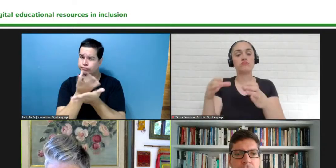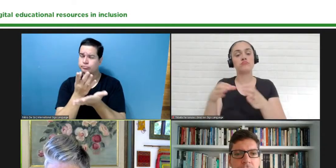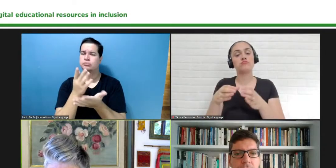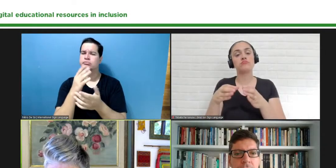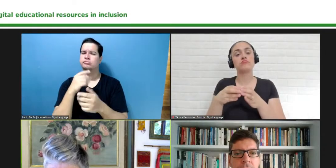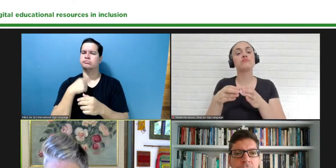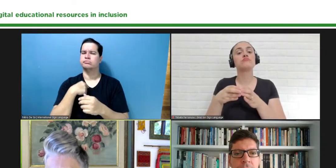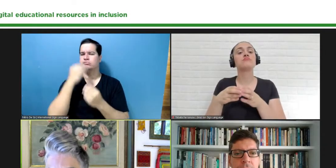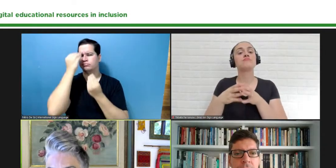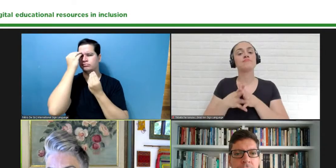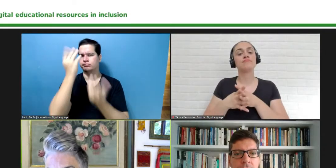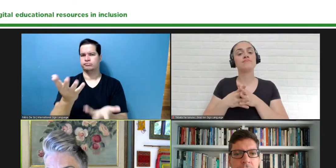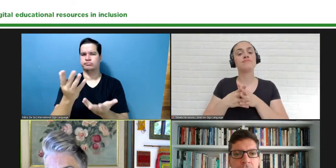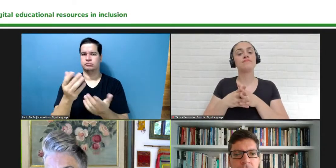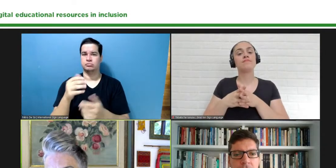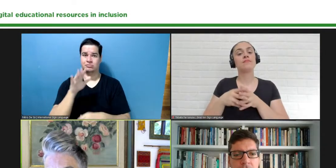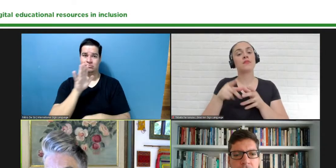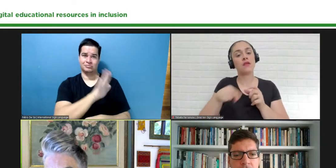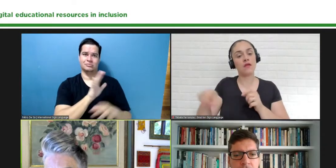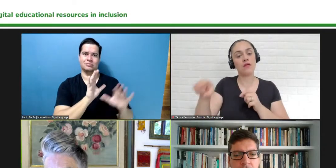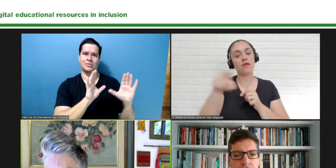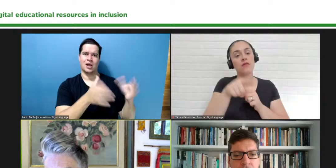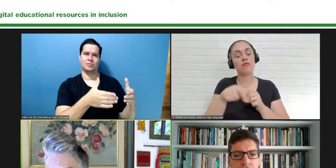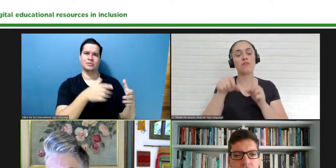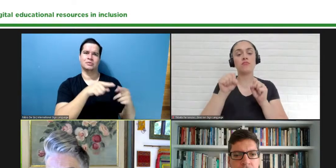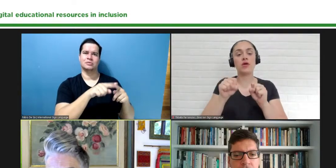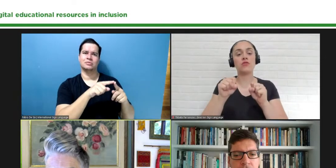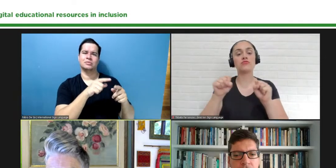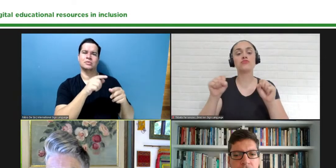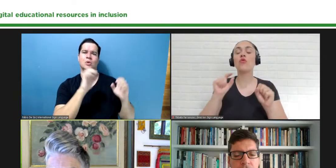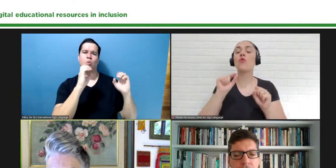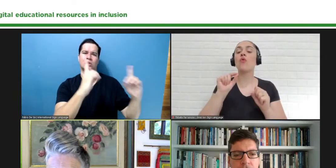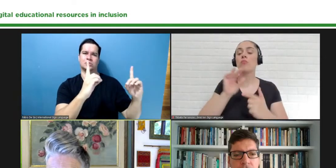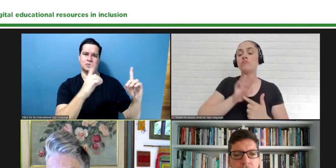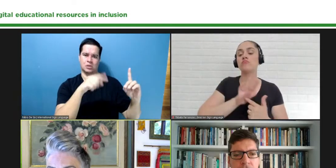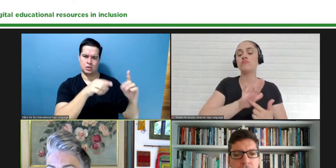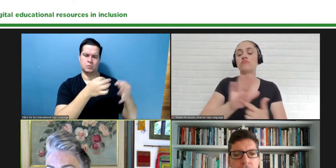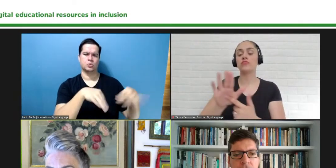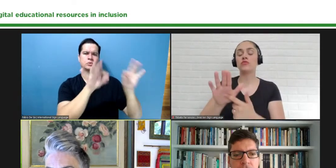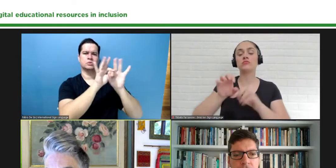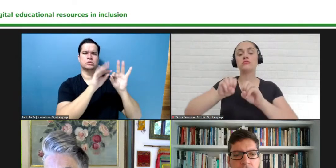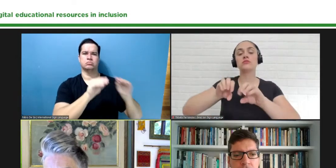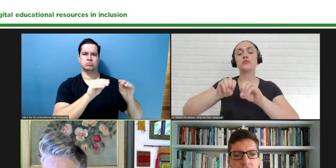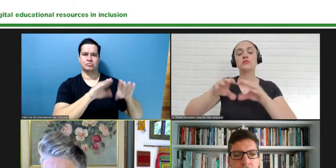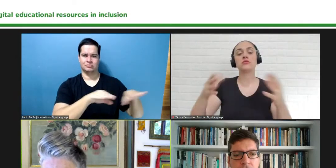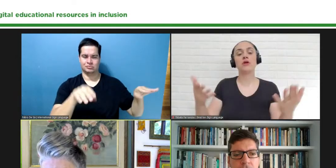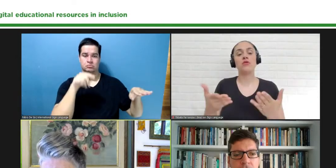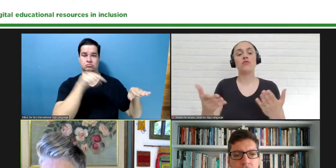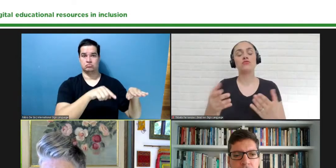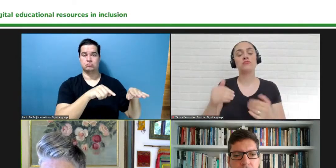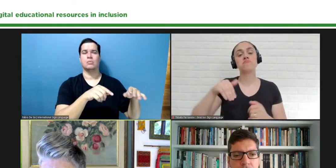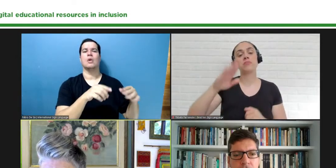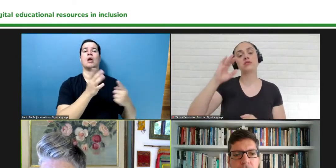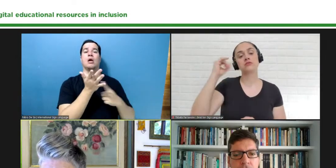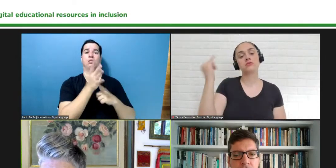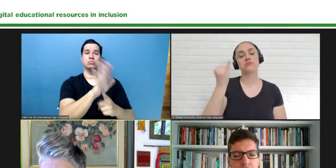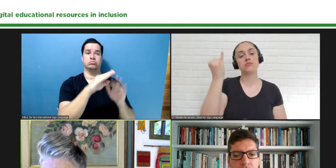we can offer today, because it's our more important thinking.